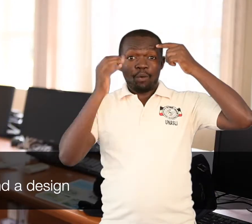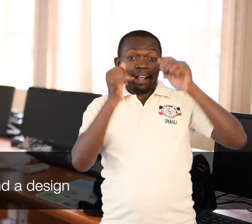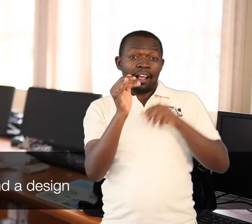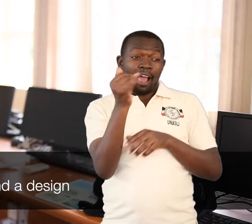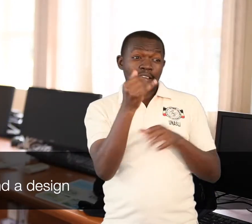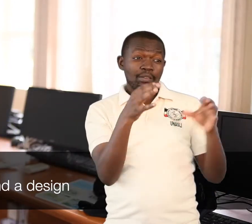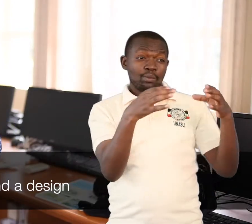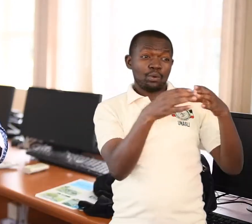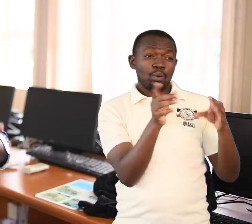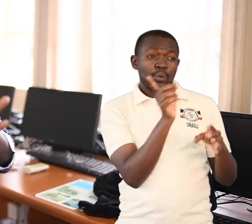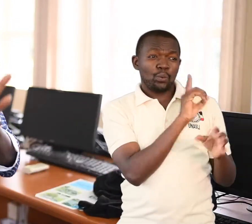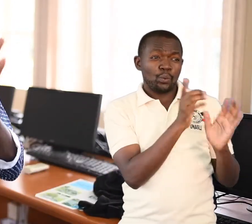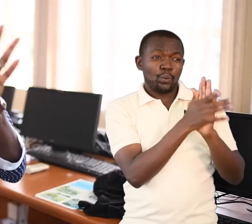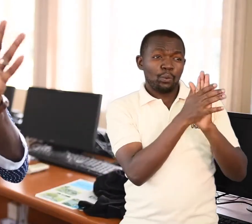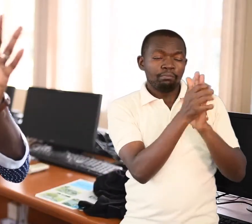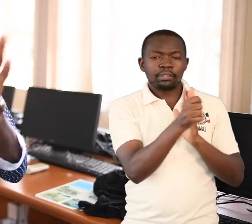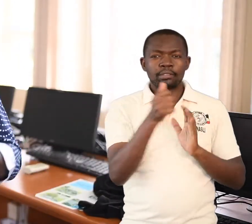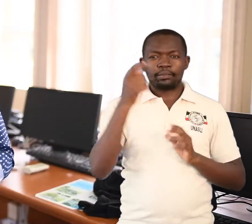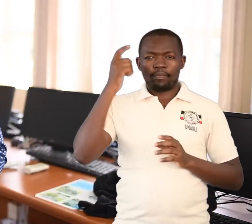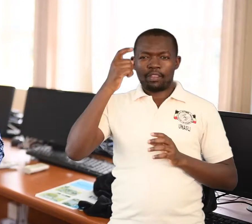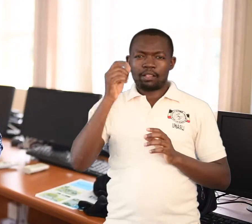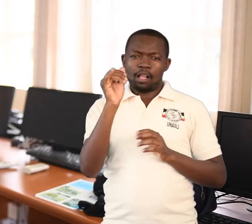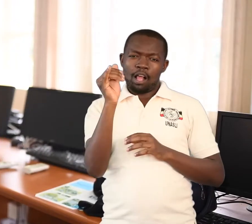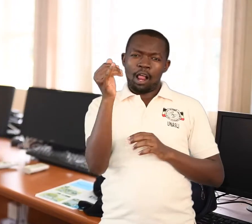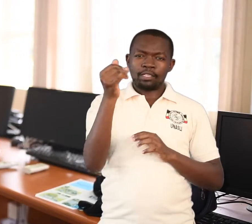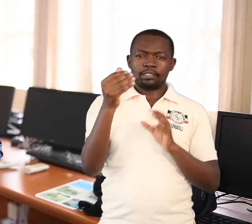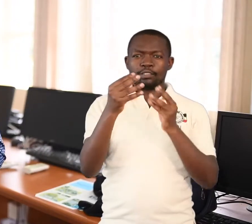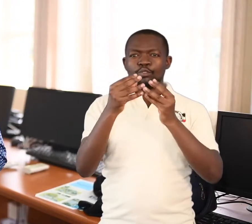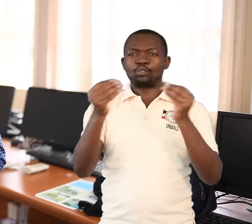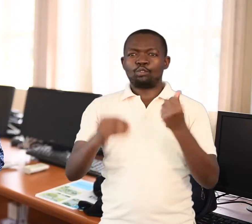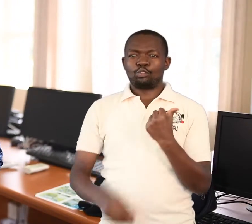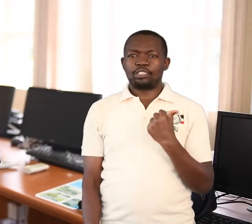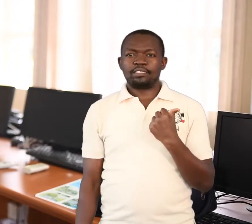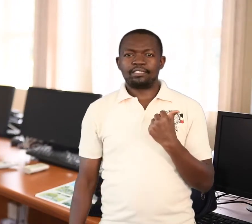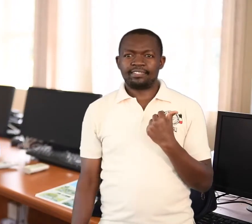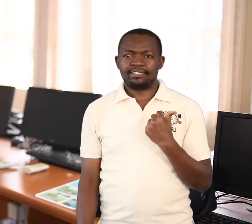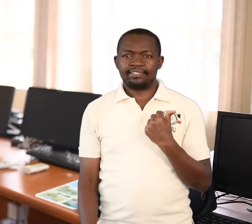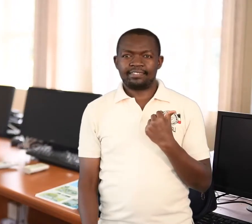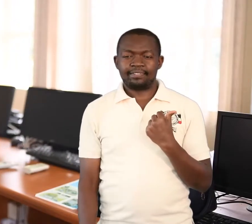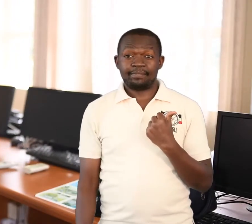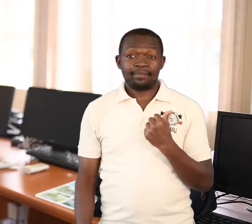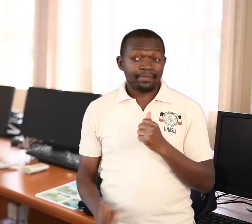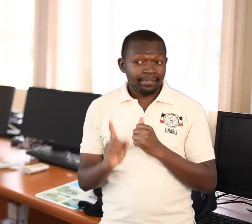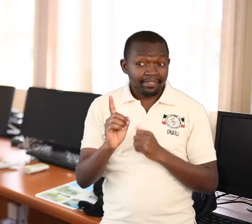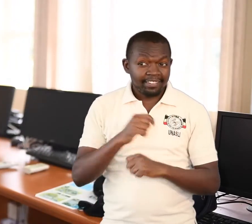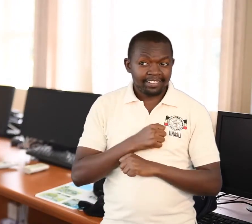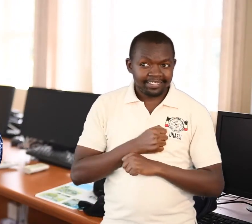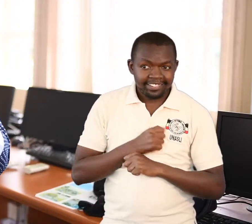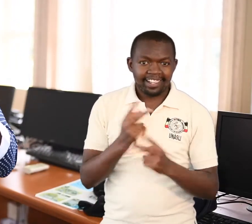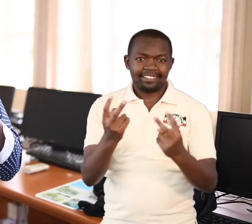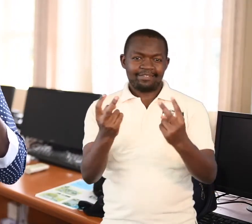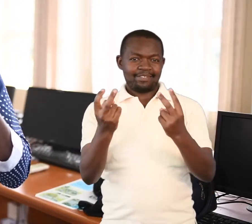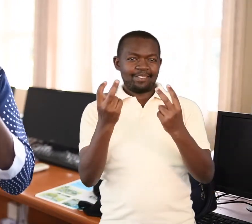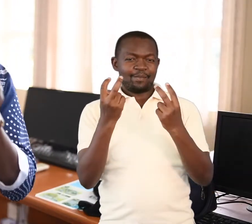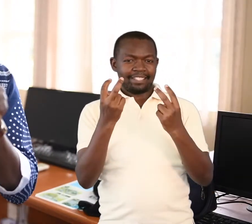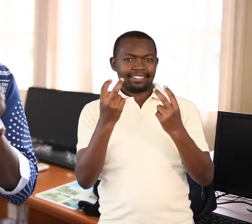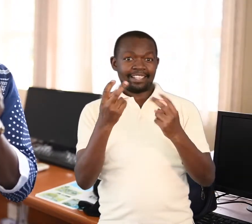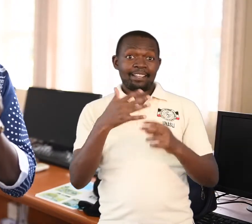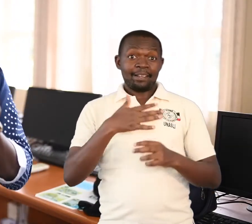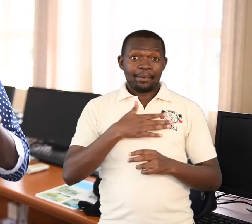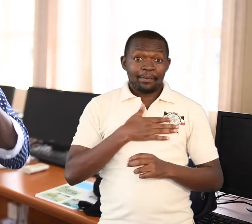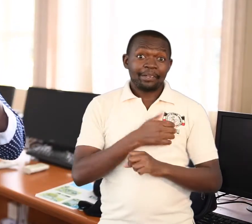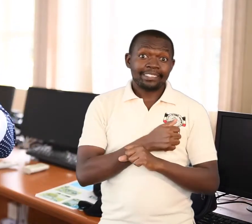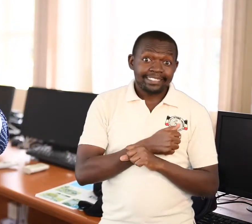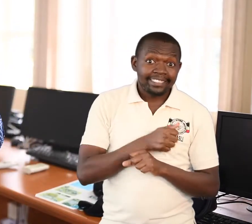this and they find an artistic solution. Dear viewers, my dear